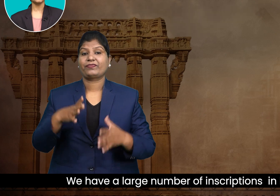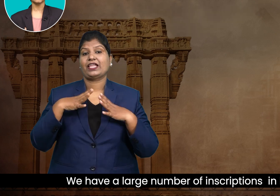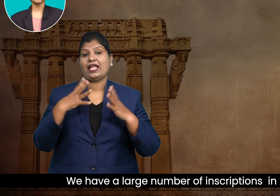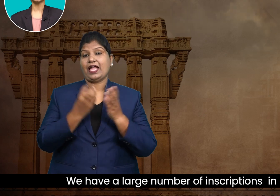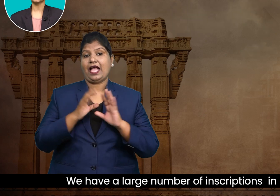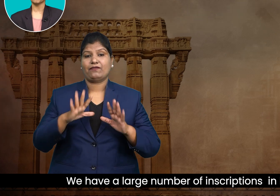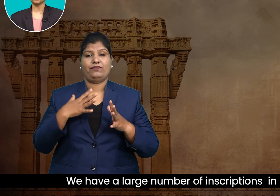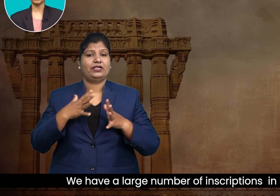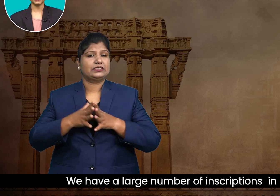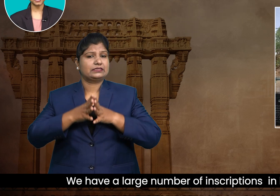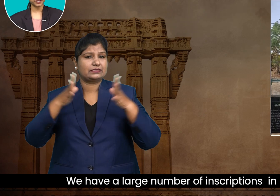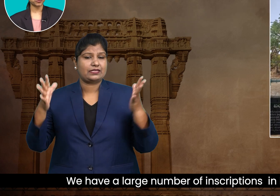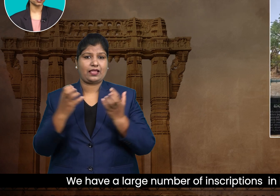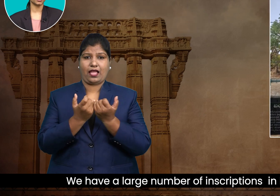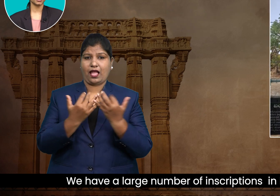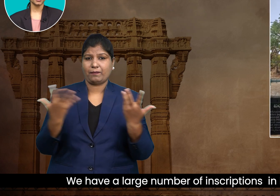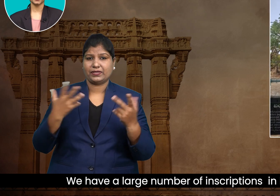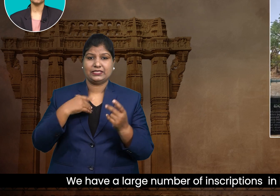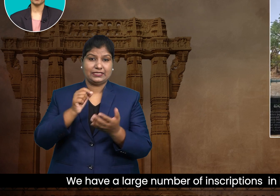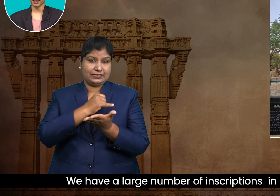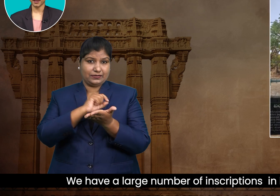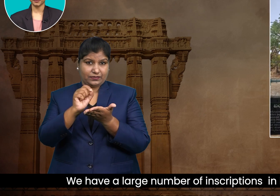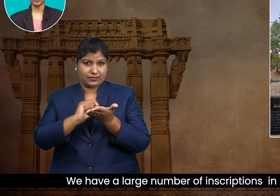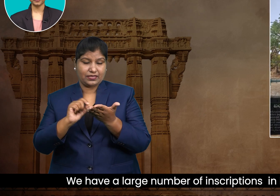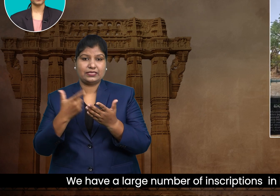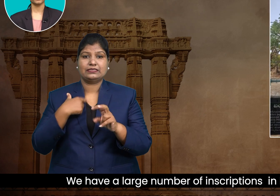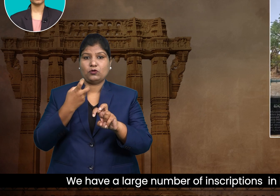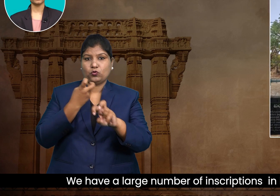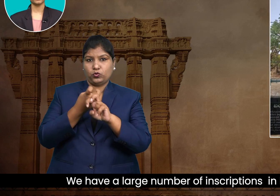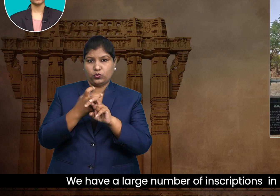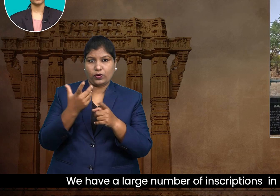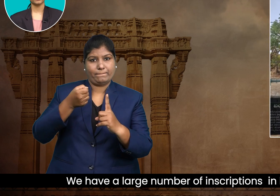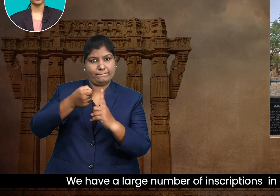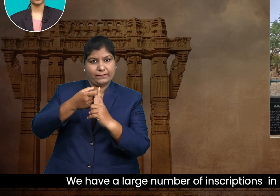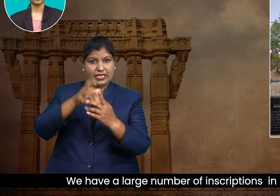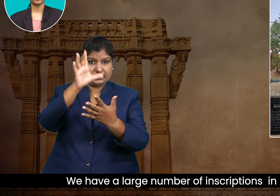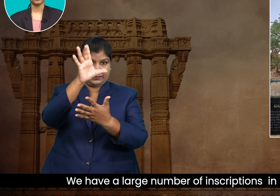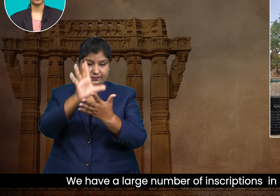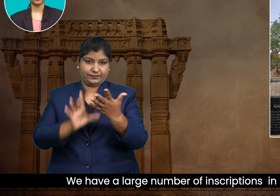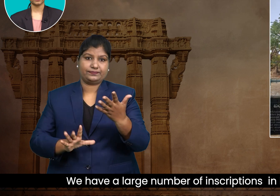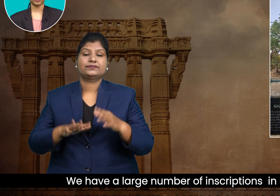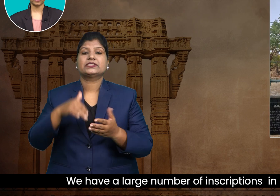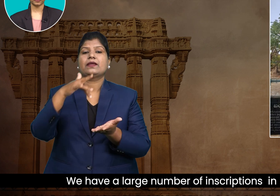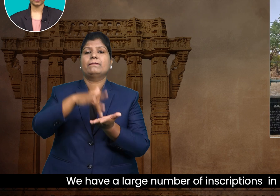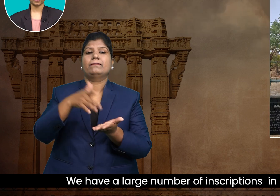We have a large number of inscriptions in Bayaram,